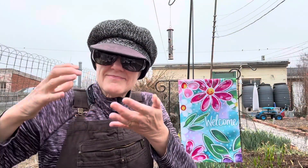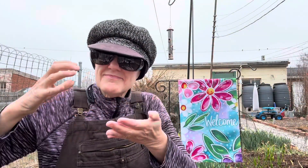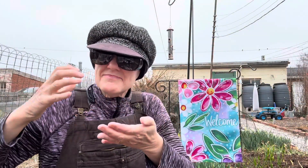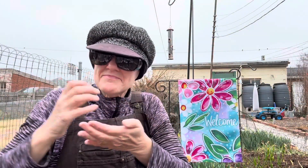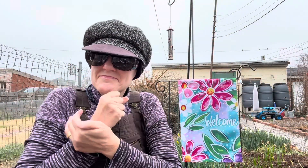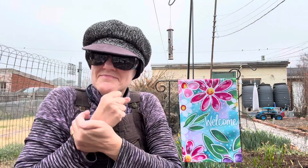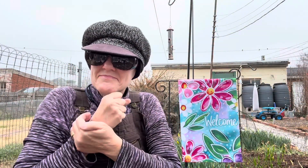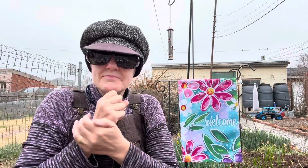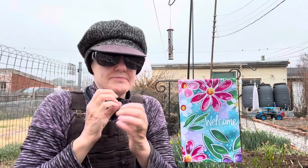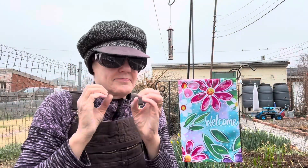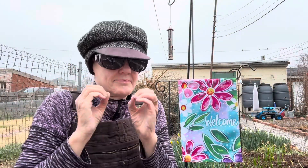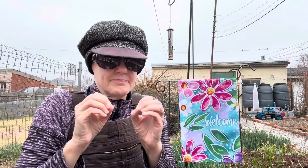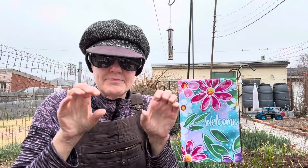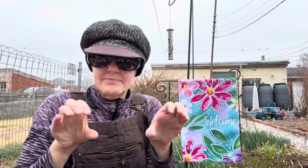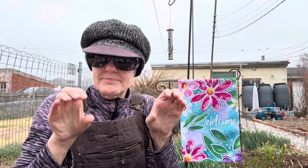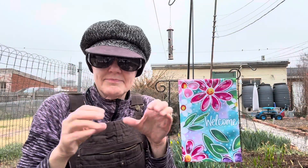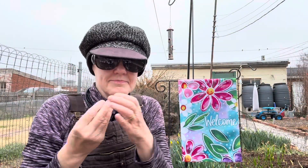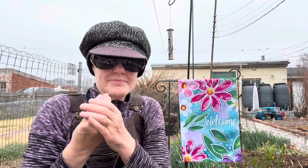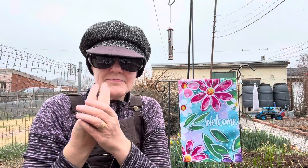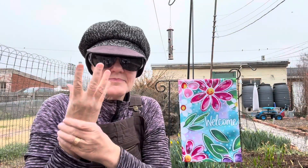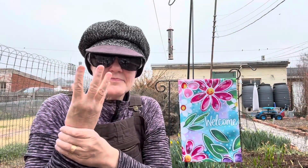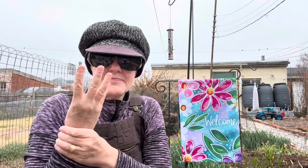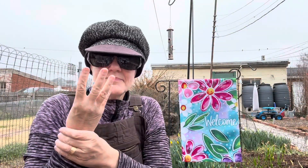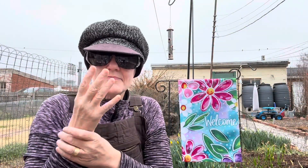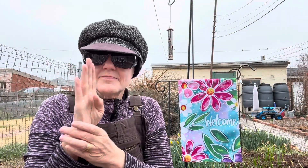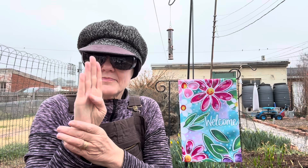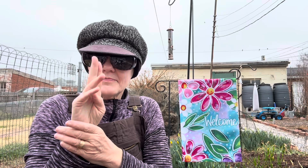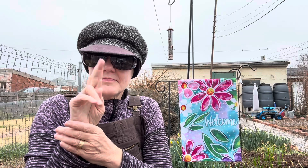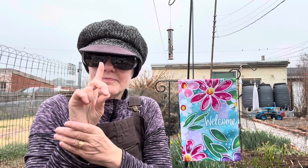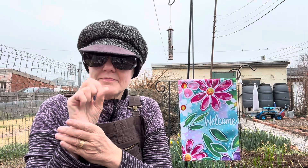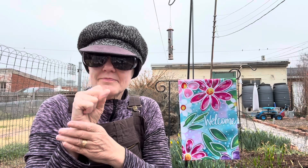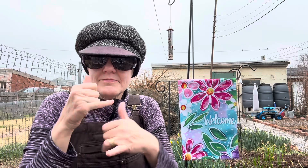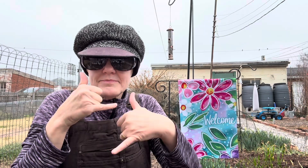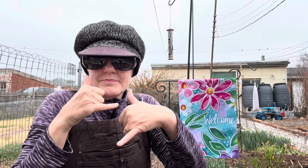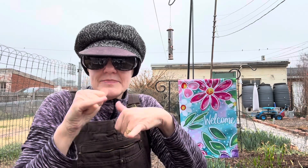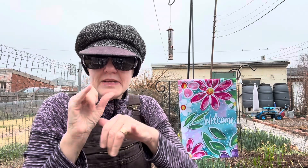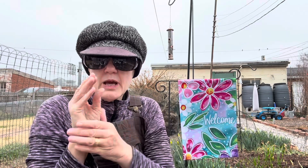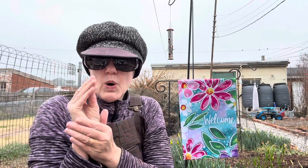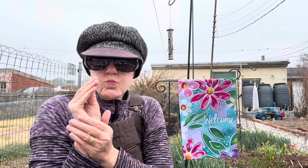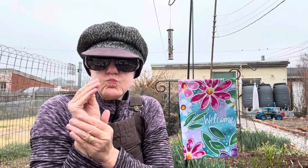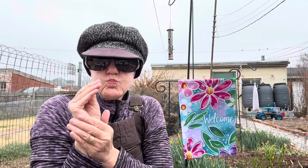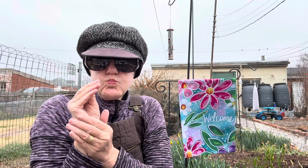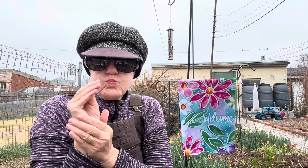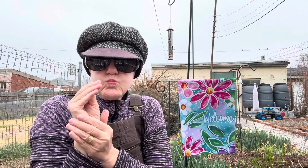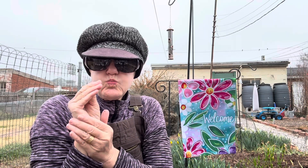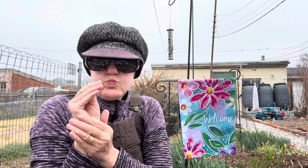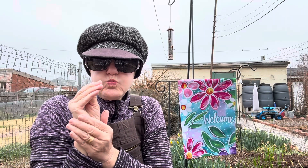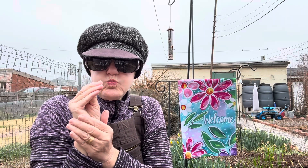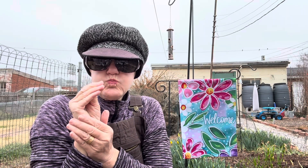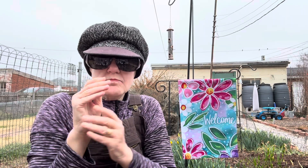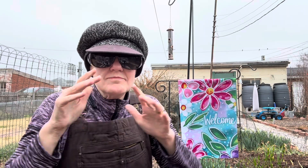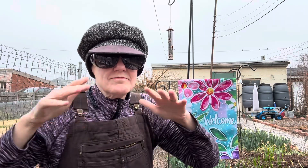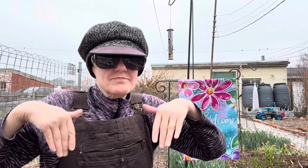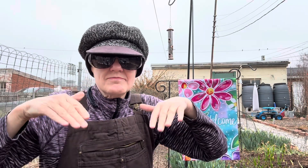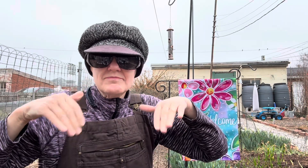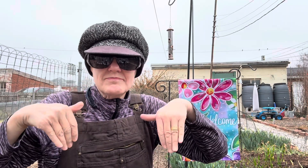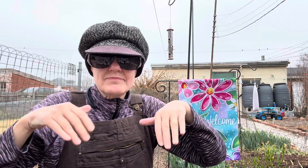This is my last chance to get it moved. There's no active growth and the buds are still closed. They